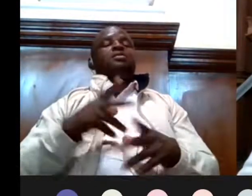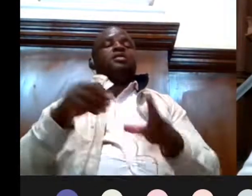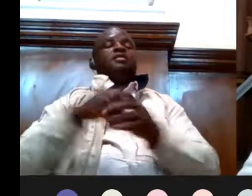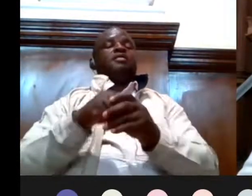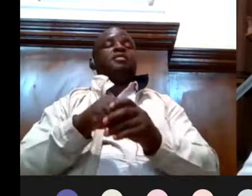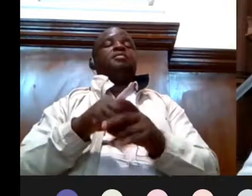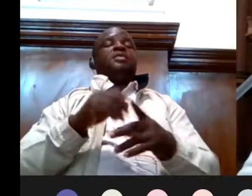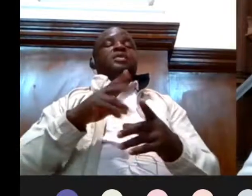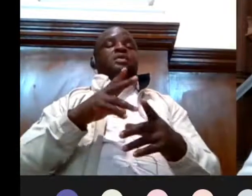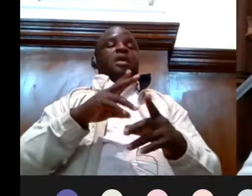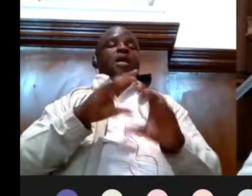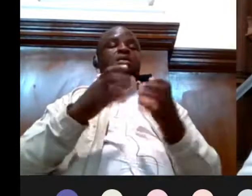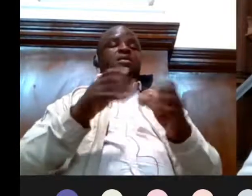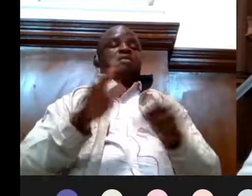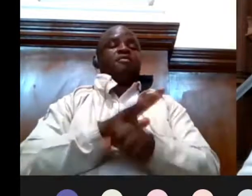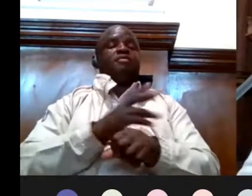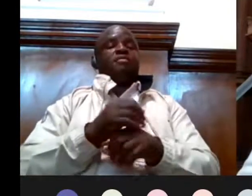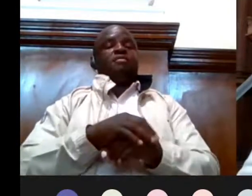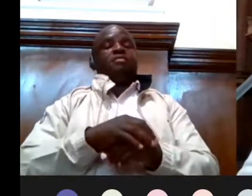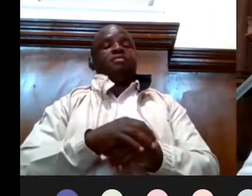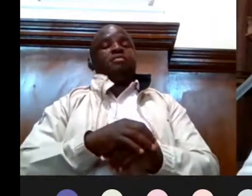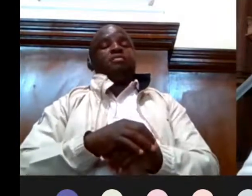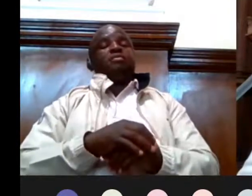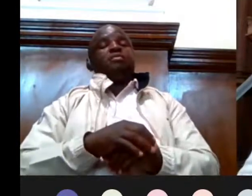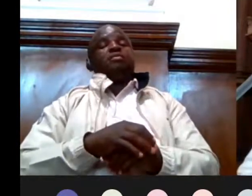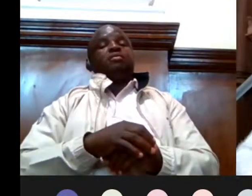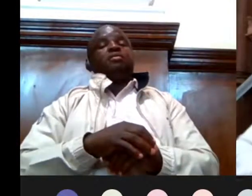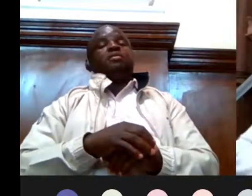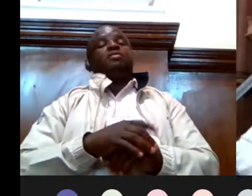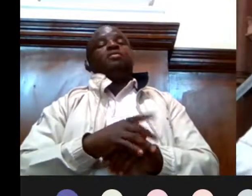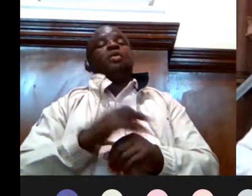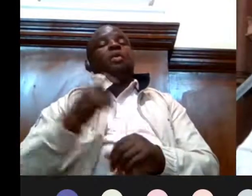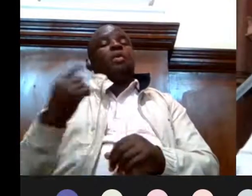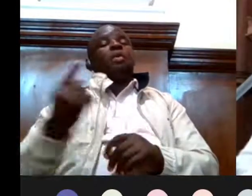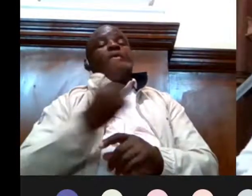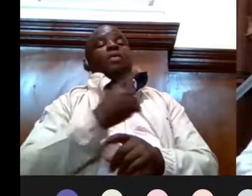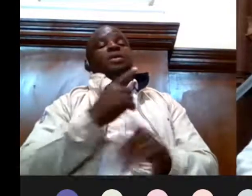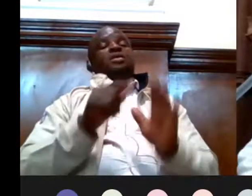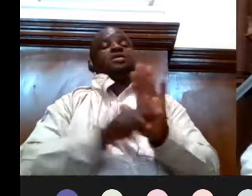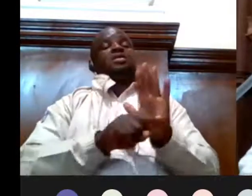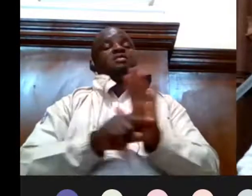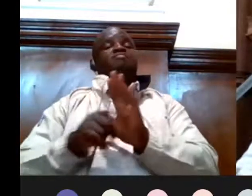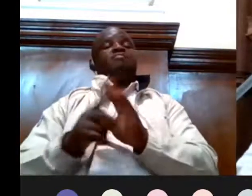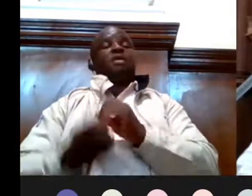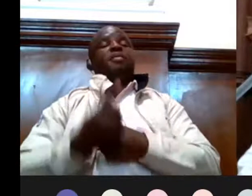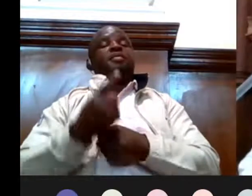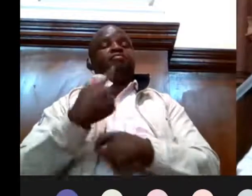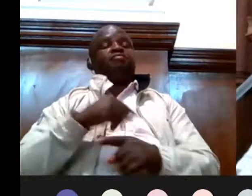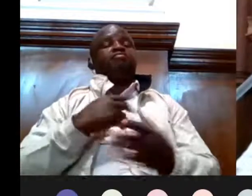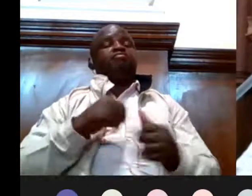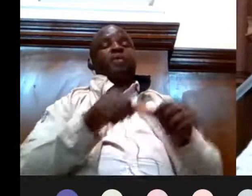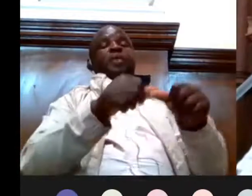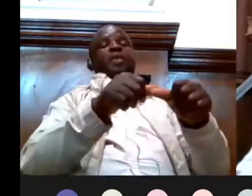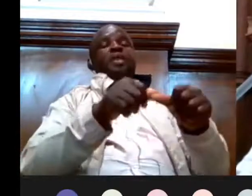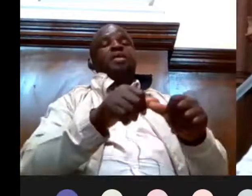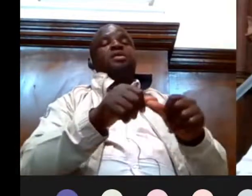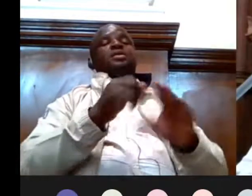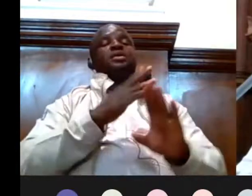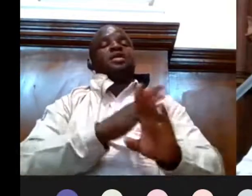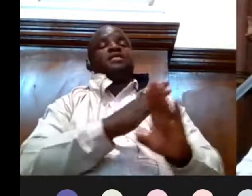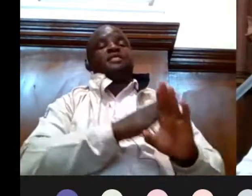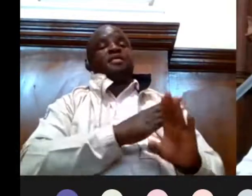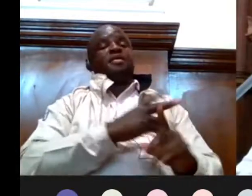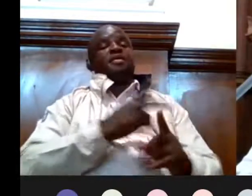the whole council. While all these shenanigans carry on, we continue to defend the